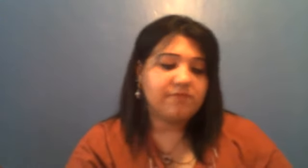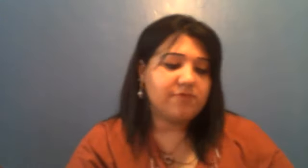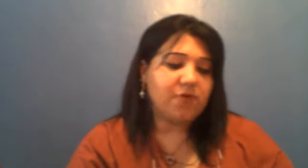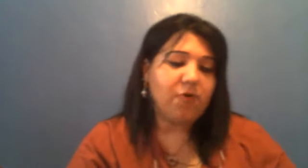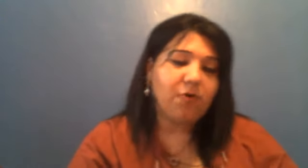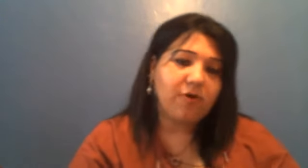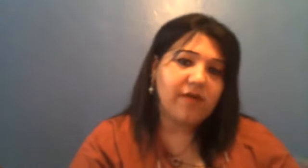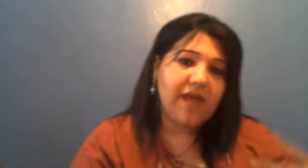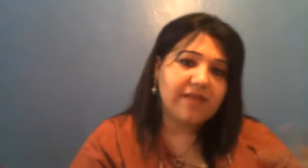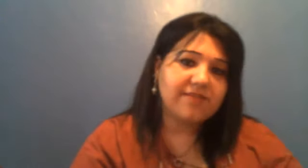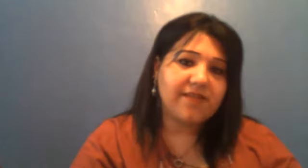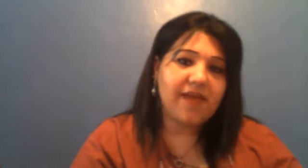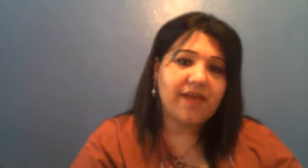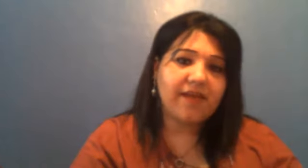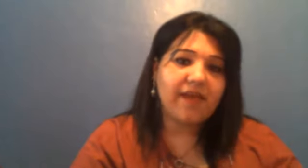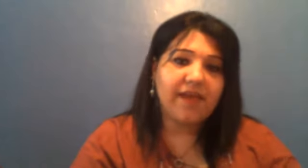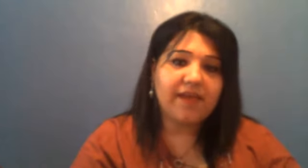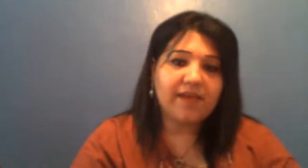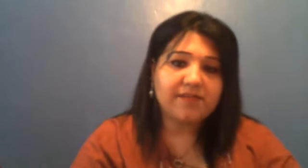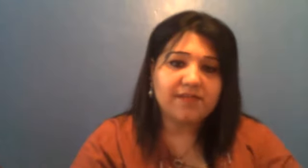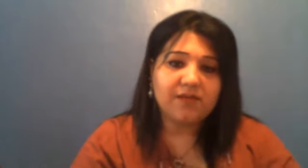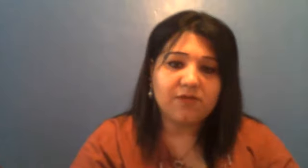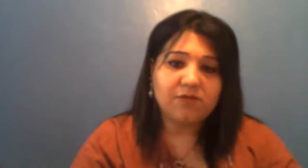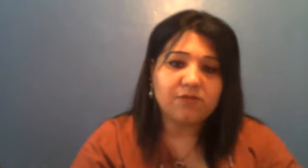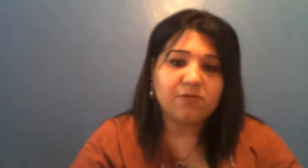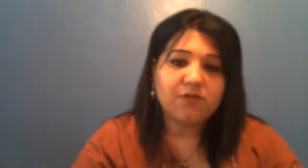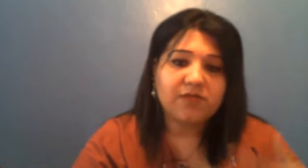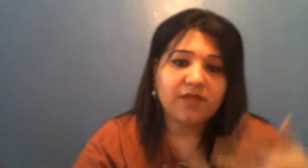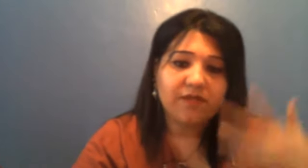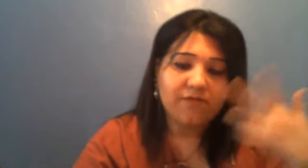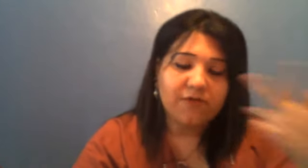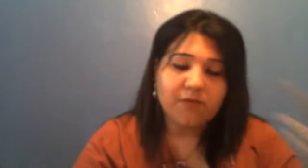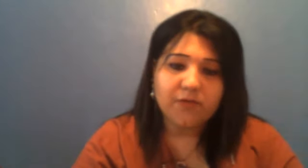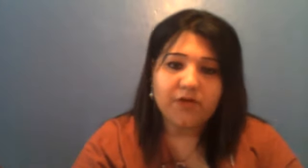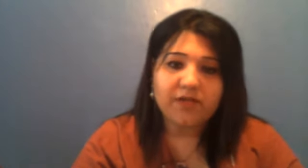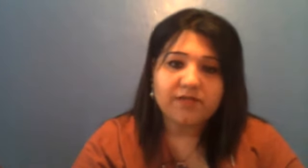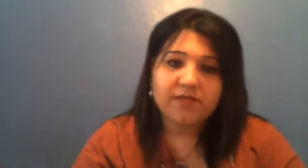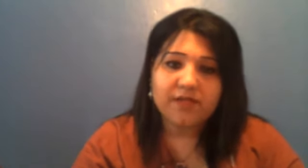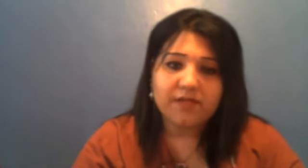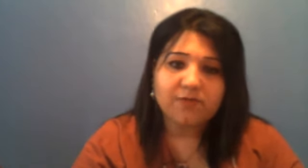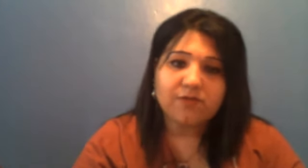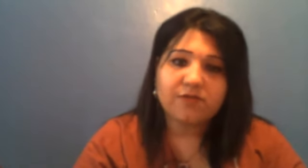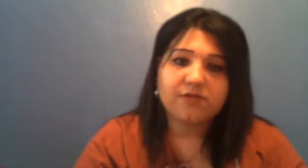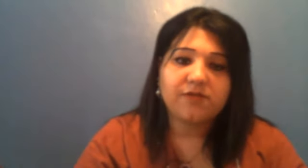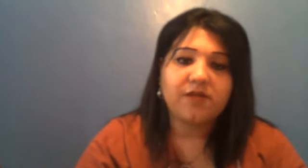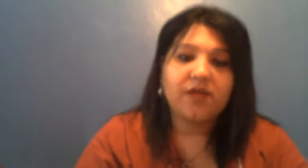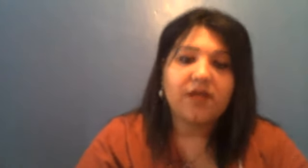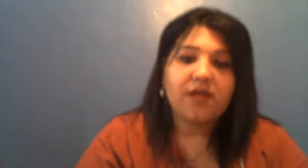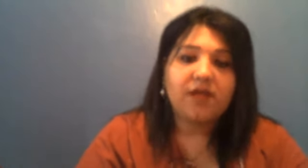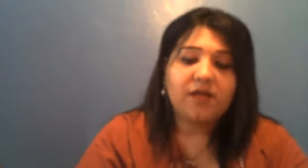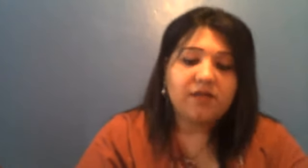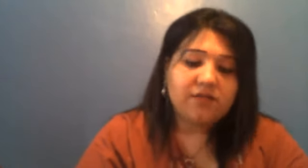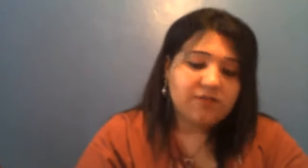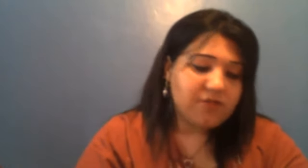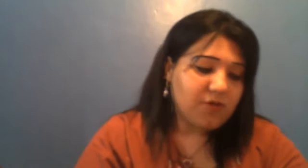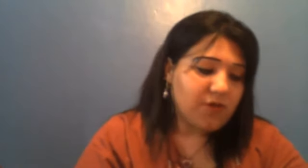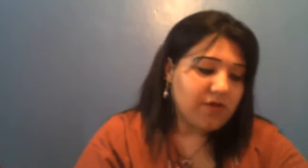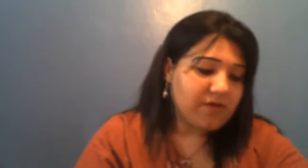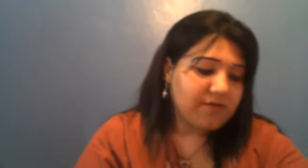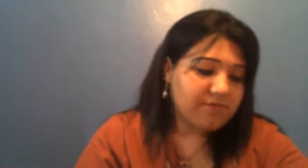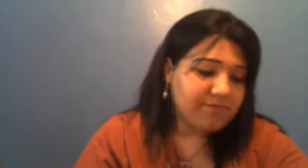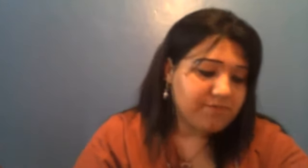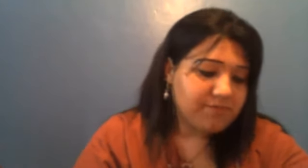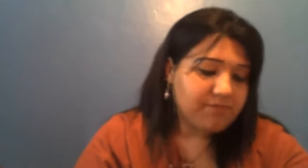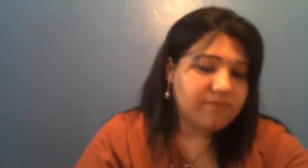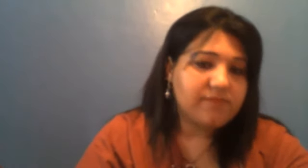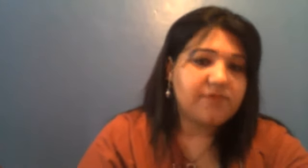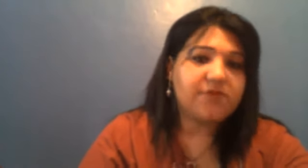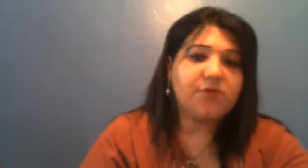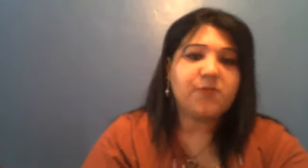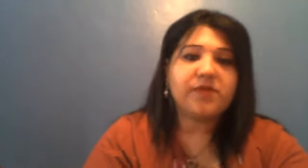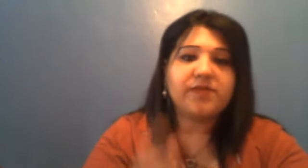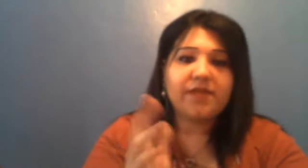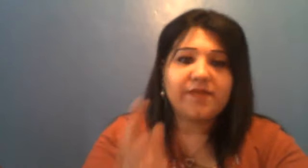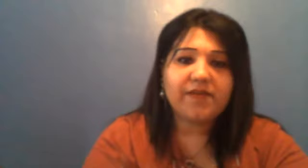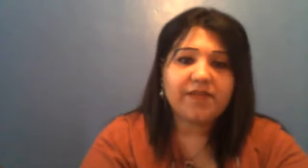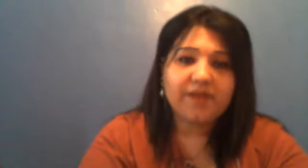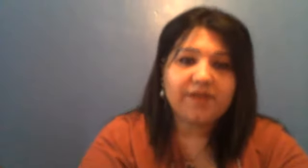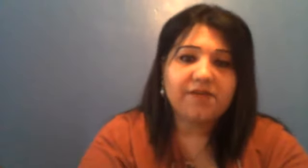Or, hashtag ASL, which stands for American Sign Language. So, um, um, so be safe out there.